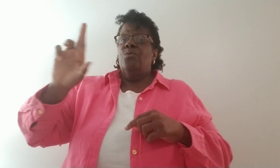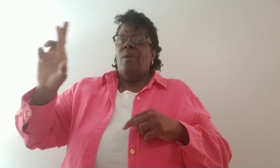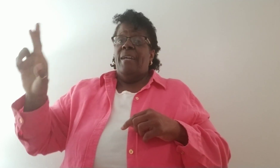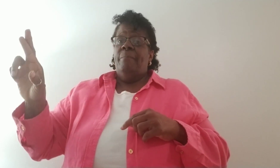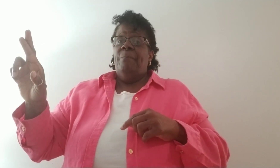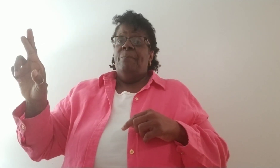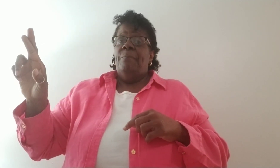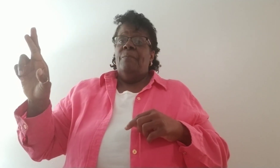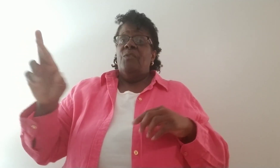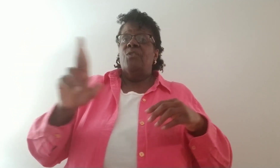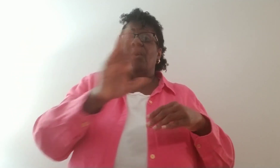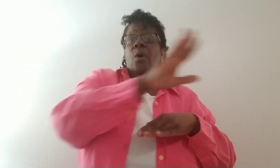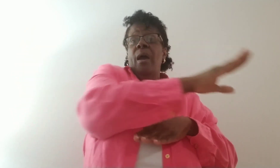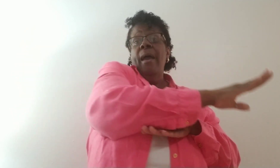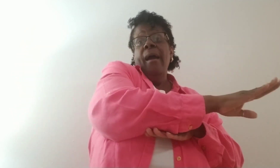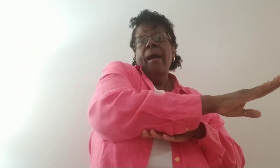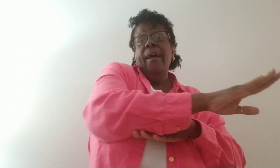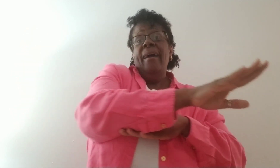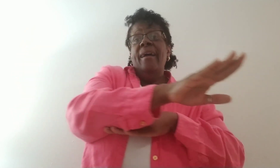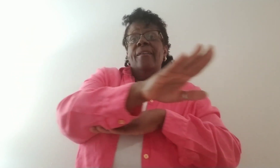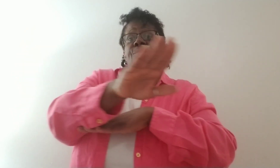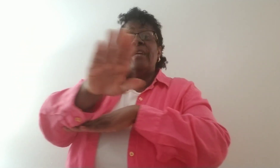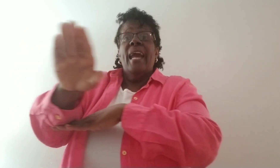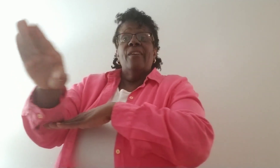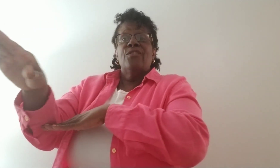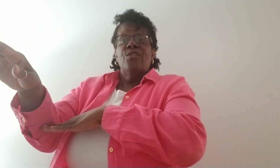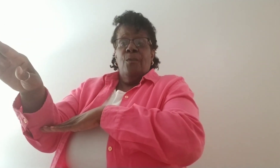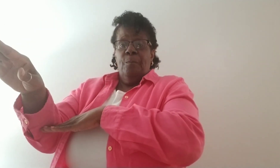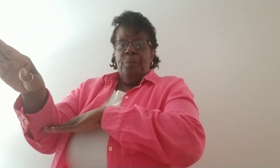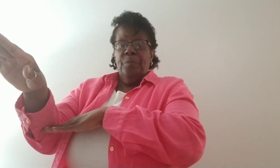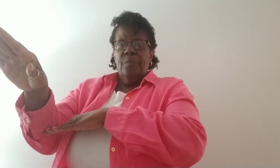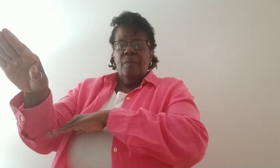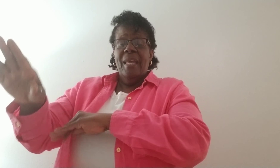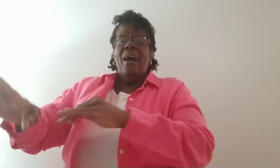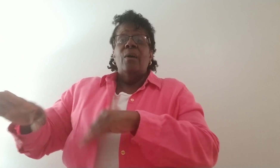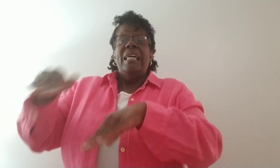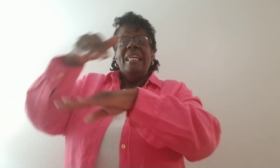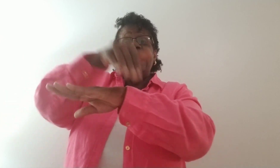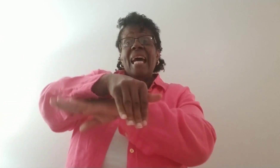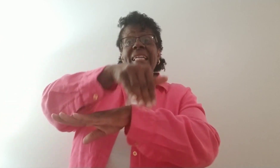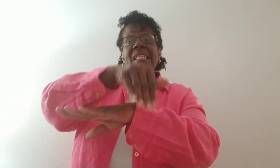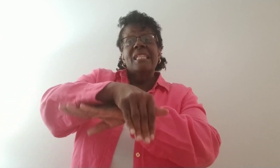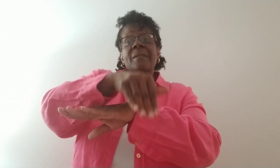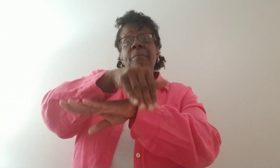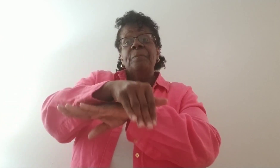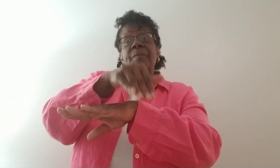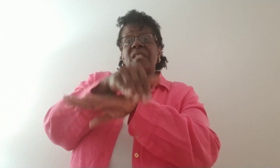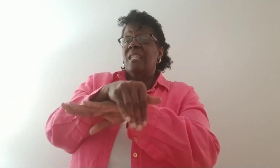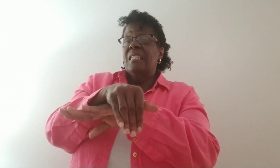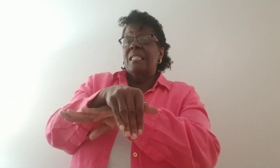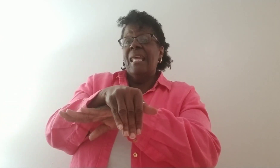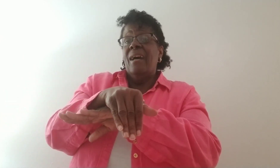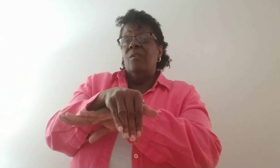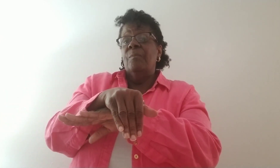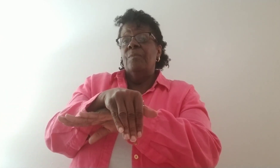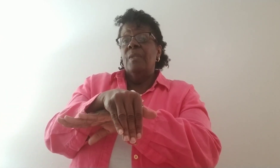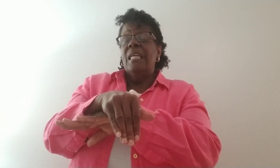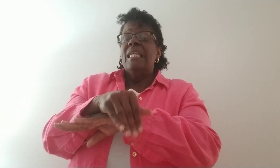right. So every afternoon. Now, night, sun is down.